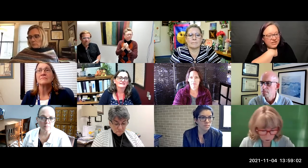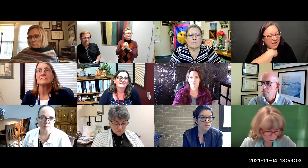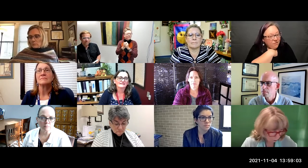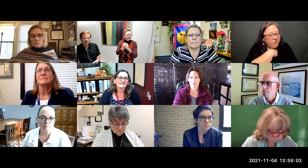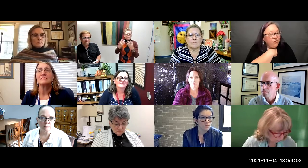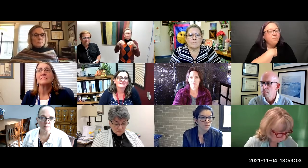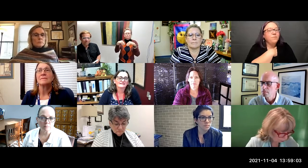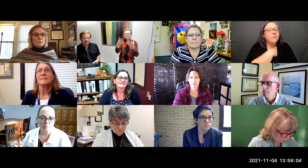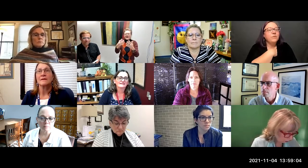deaf,